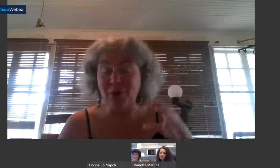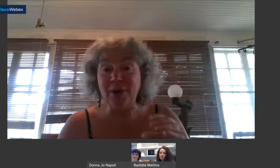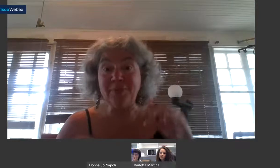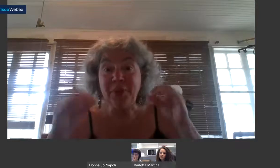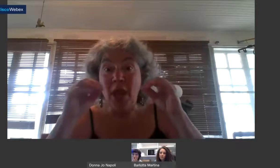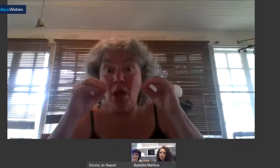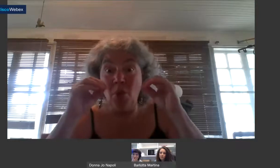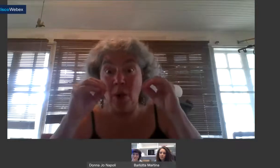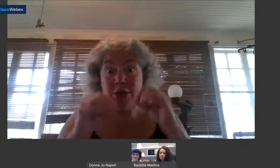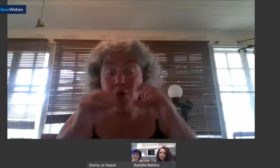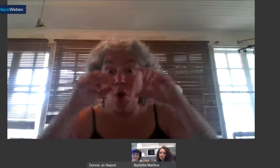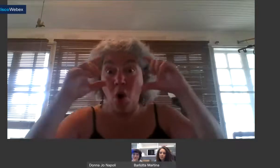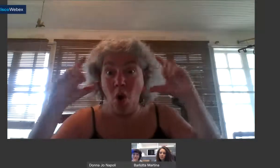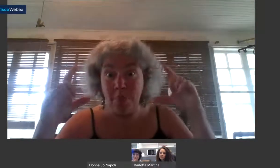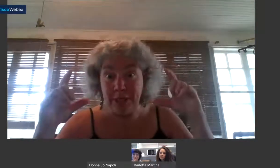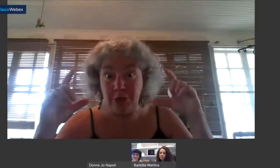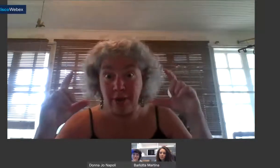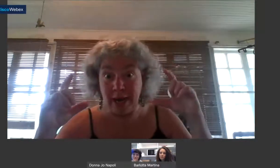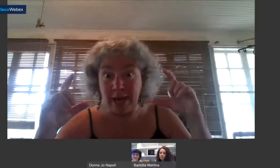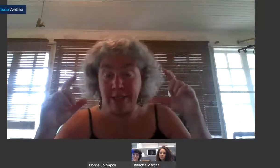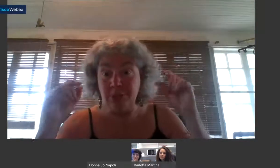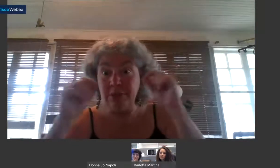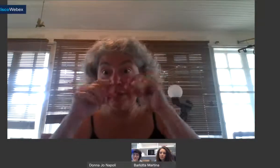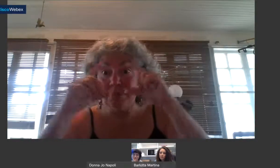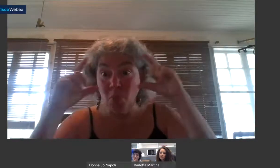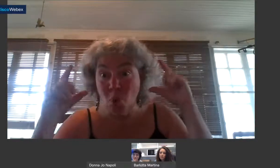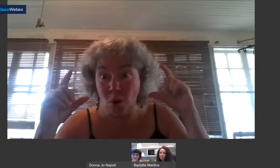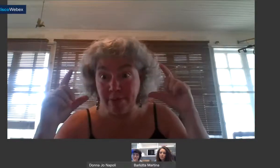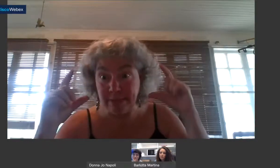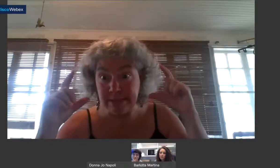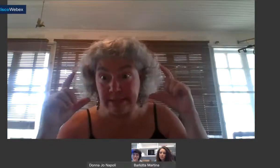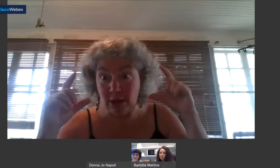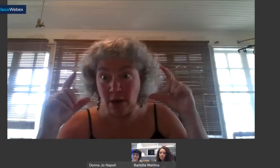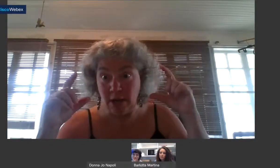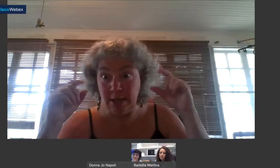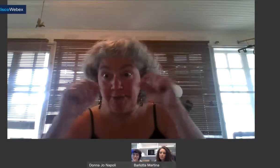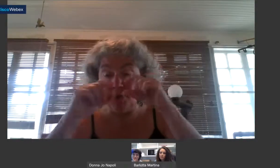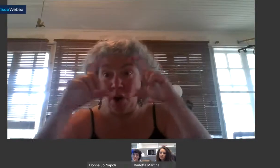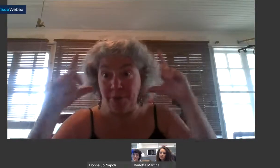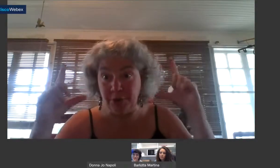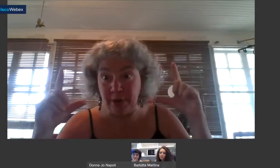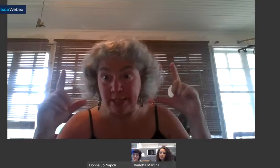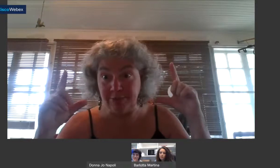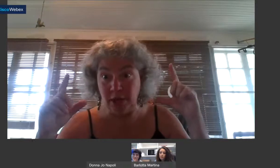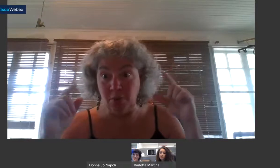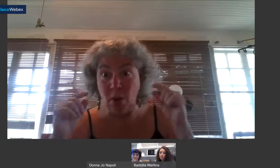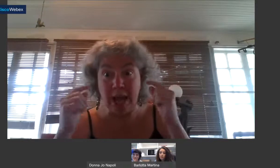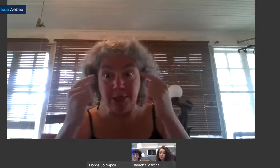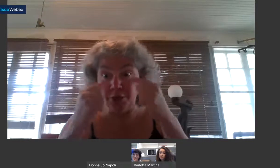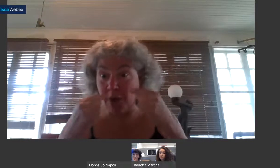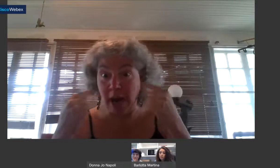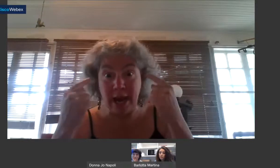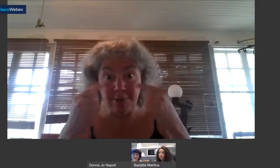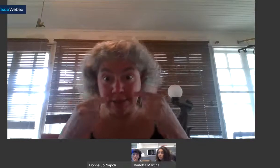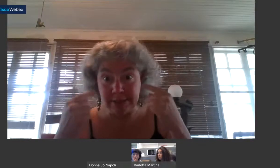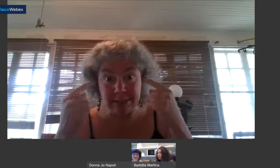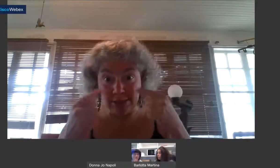it. When you open your eyes, you see more of the sclera. If you open your eyes very wide, your iris doesn't